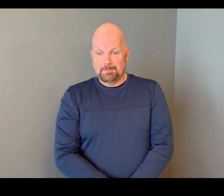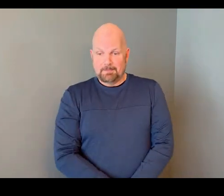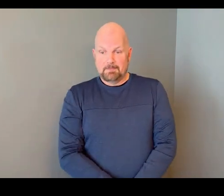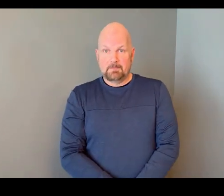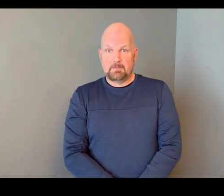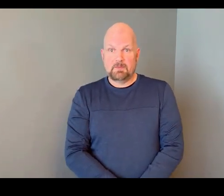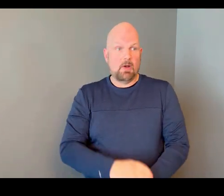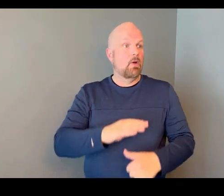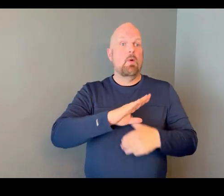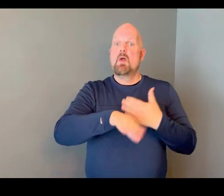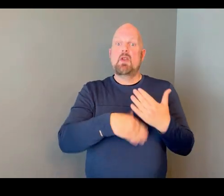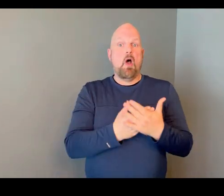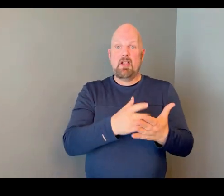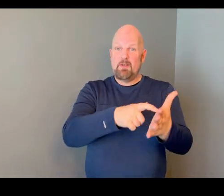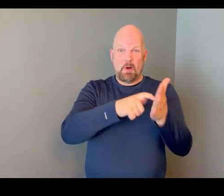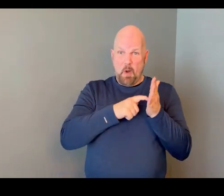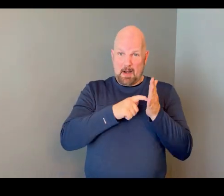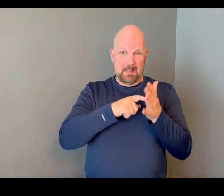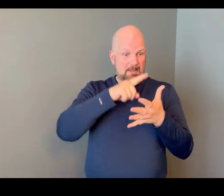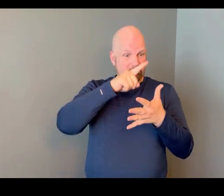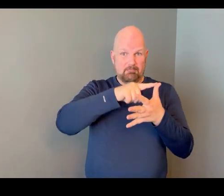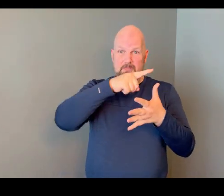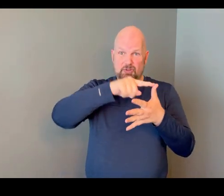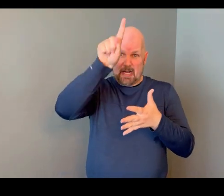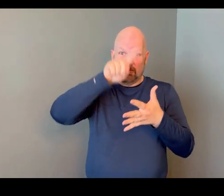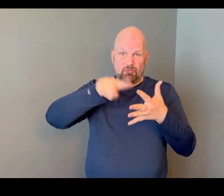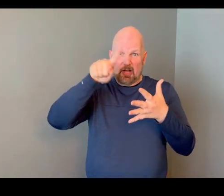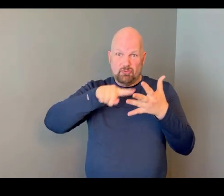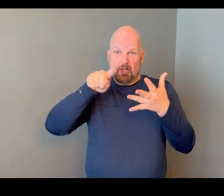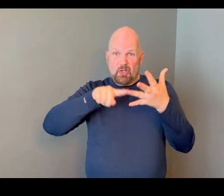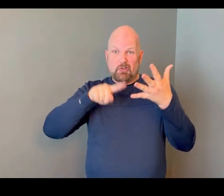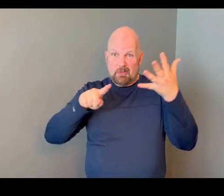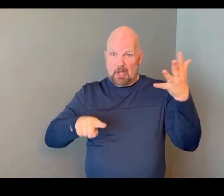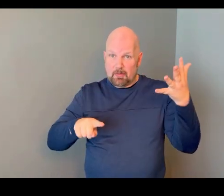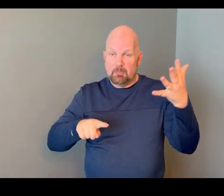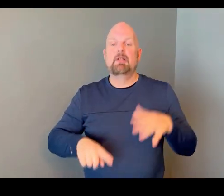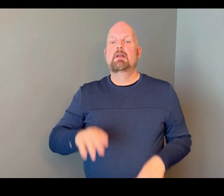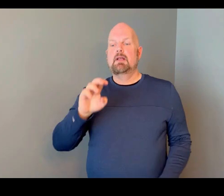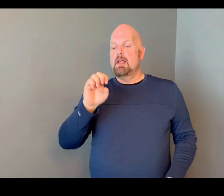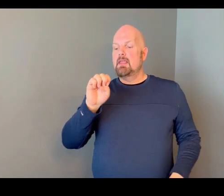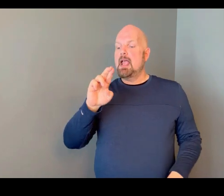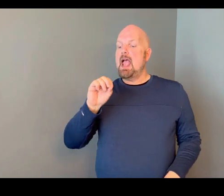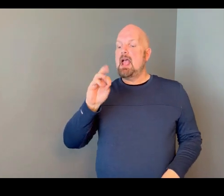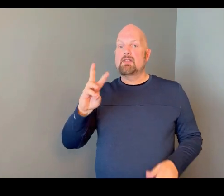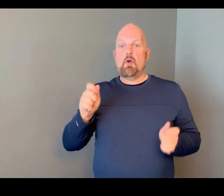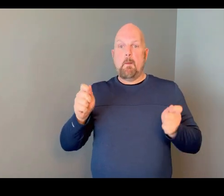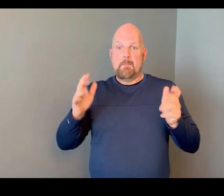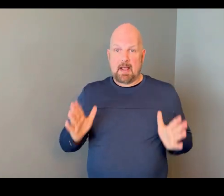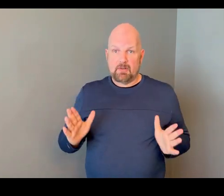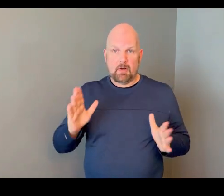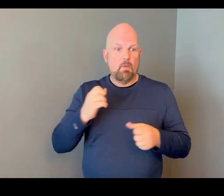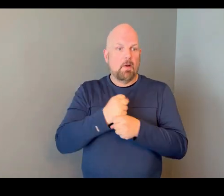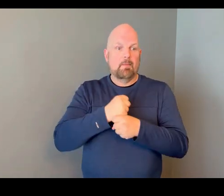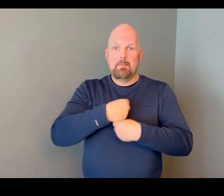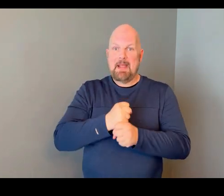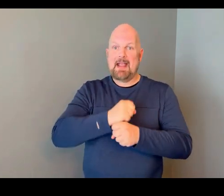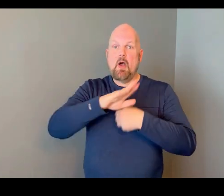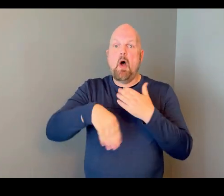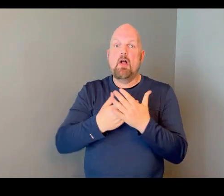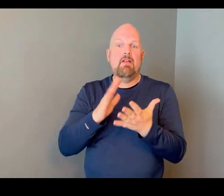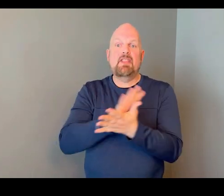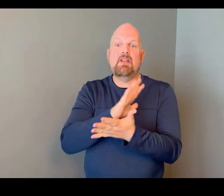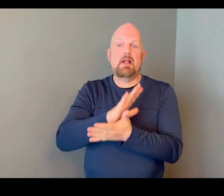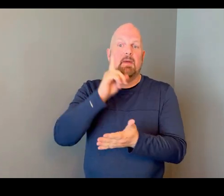So once all of the conditions have been met, then the escrow officer will prepare all of the closing documents. The buyer and the seller will